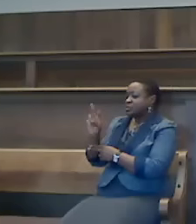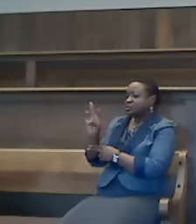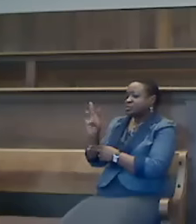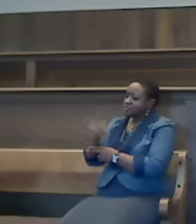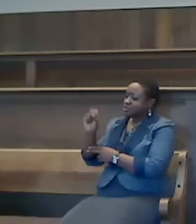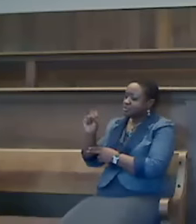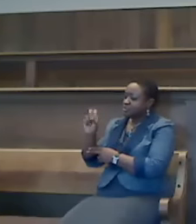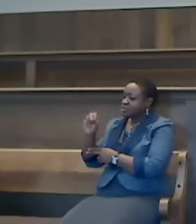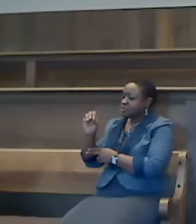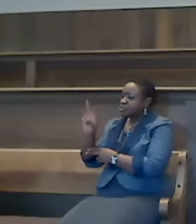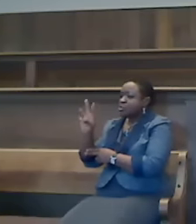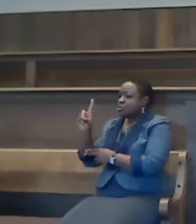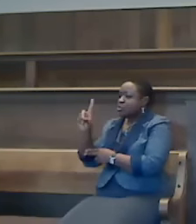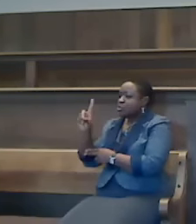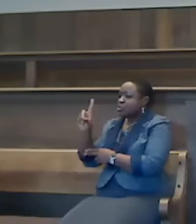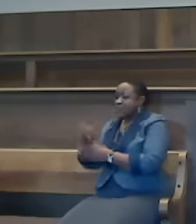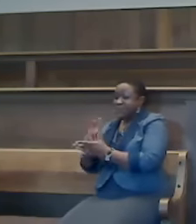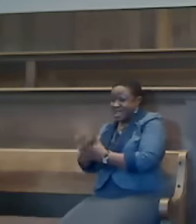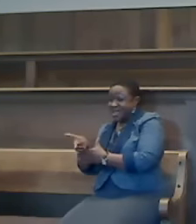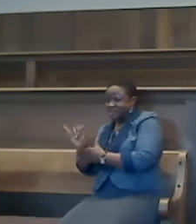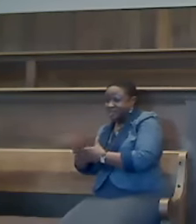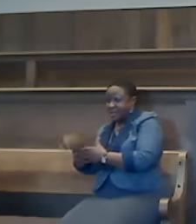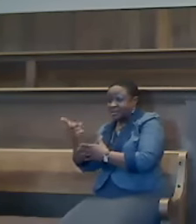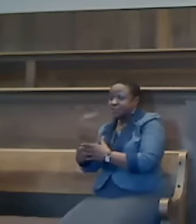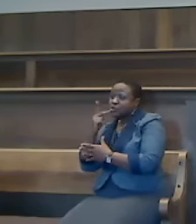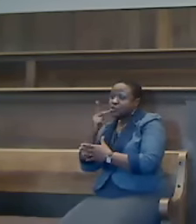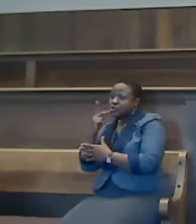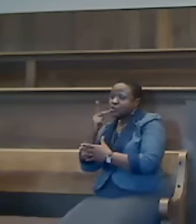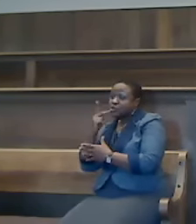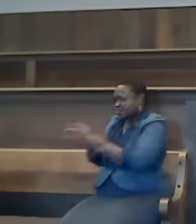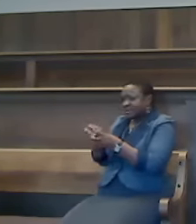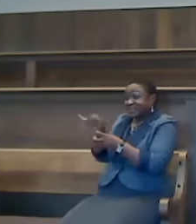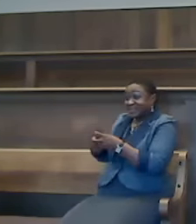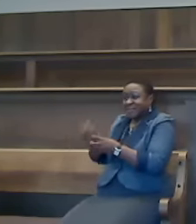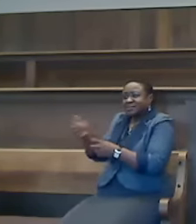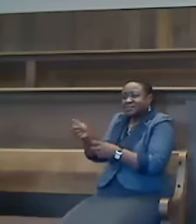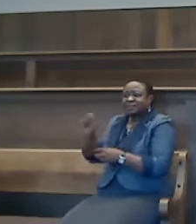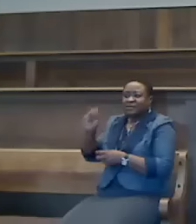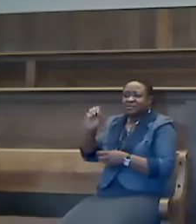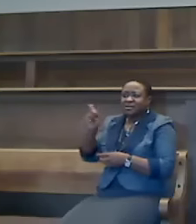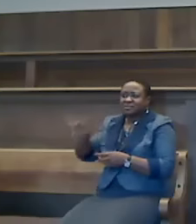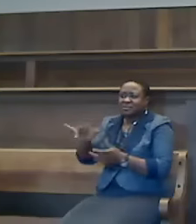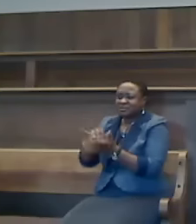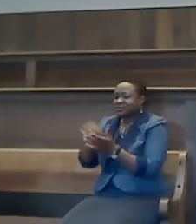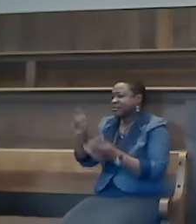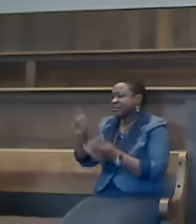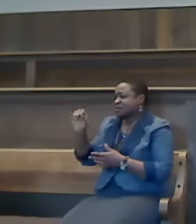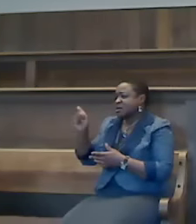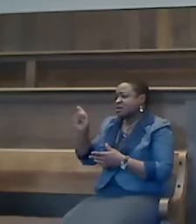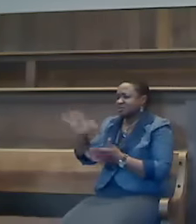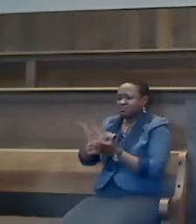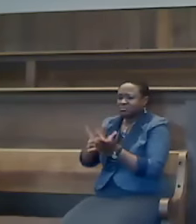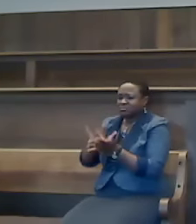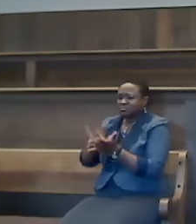plant, which is toxic. It's a toxic protein. So you have these